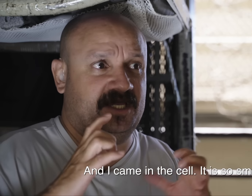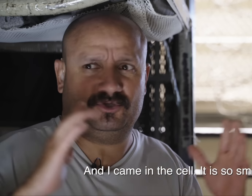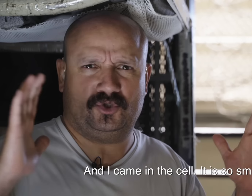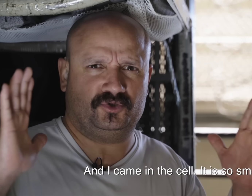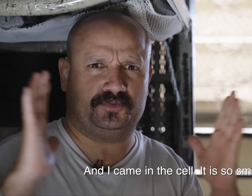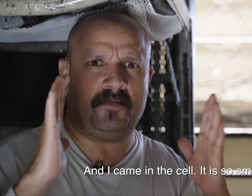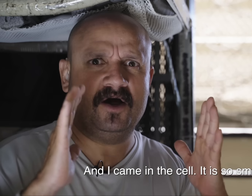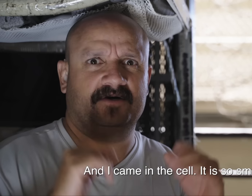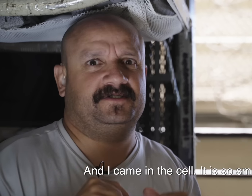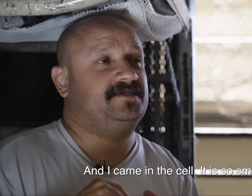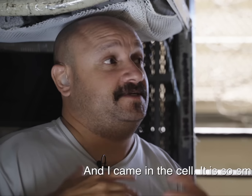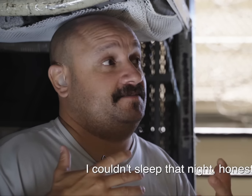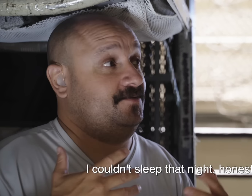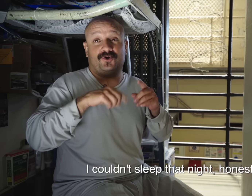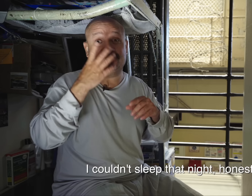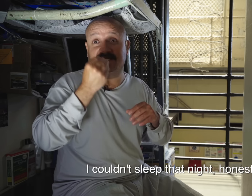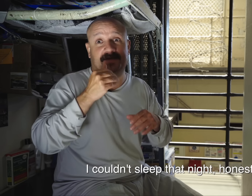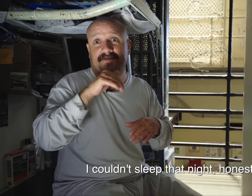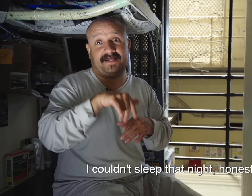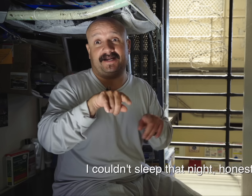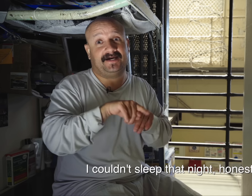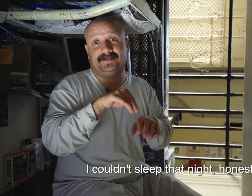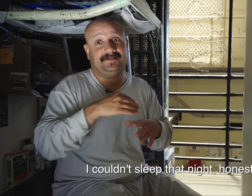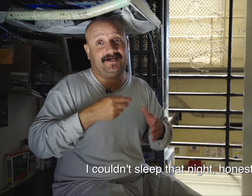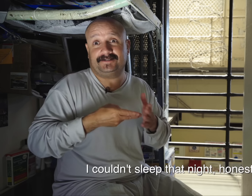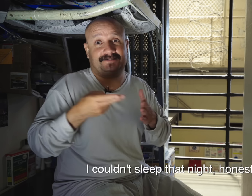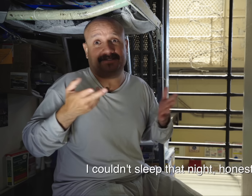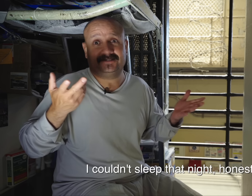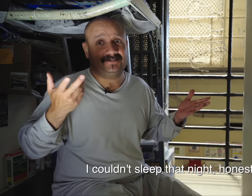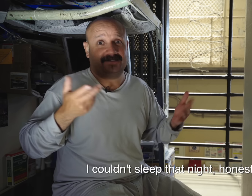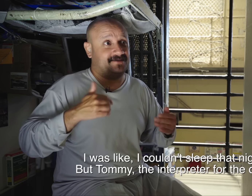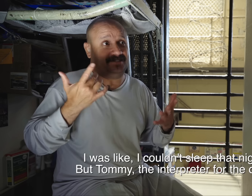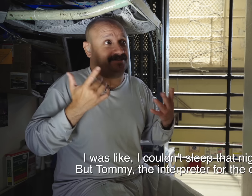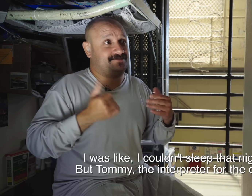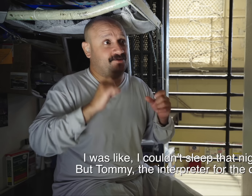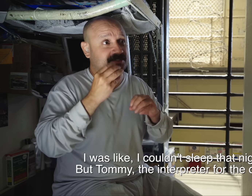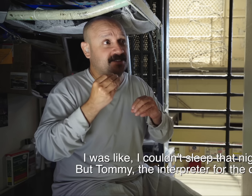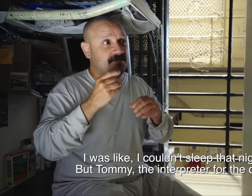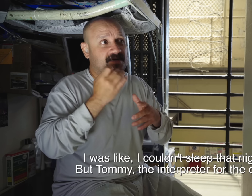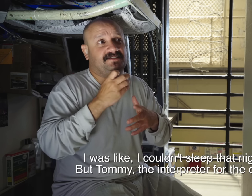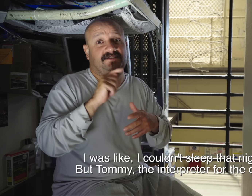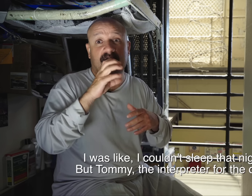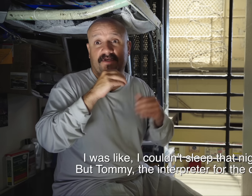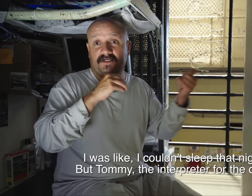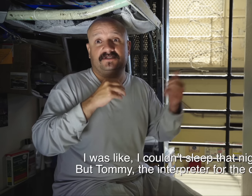with so small. Couldn't sleep that night, honestly. I was like, couldn't sleep, but Tommy,